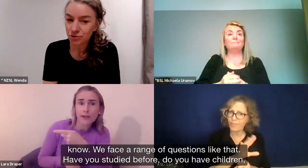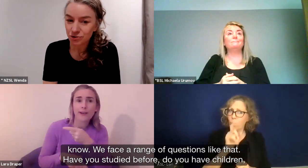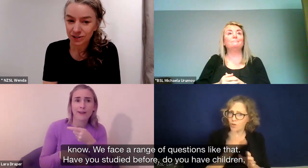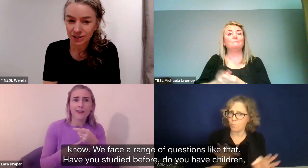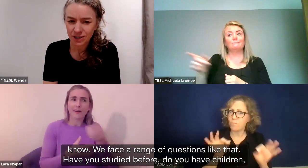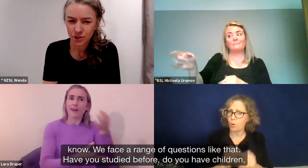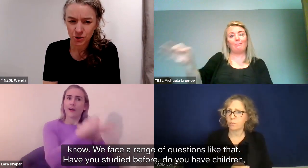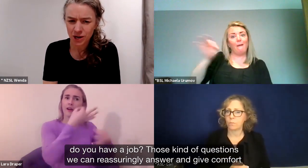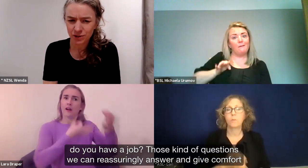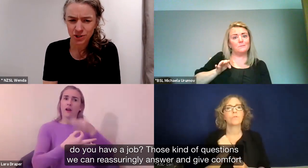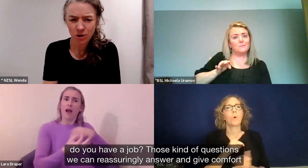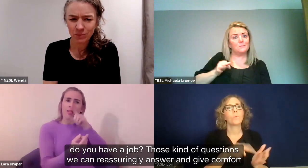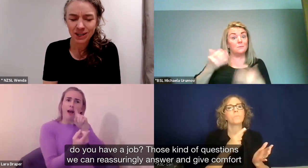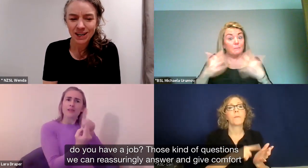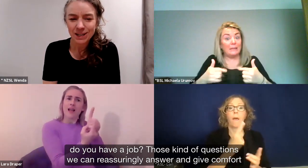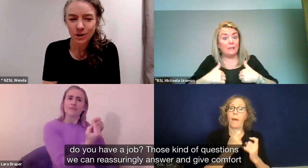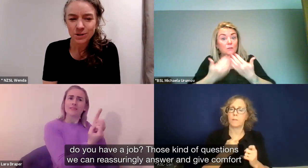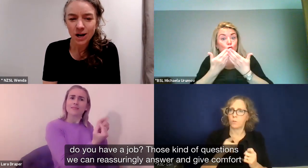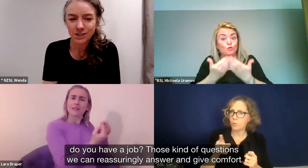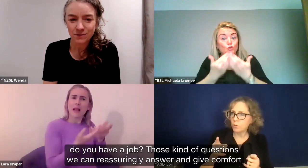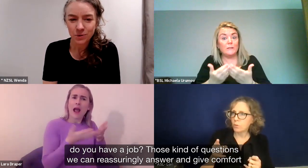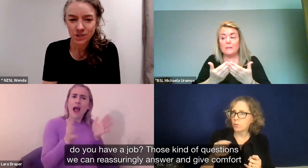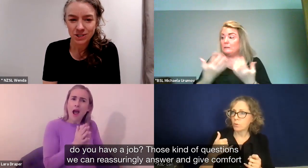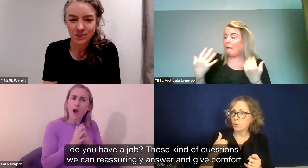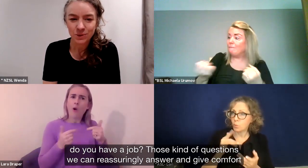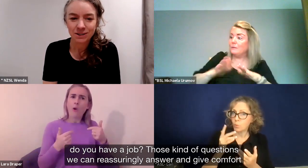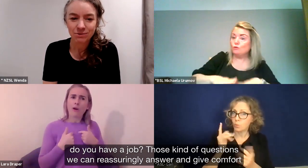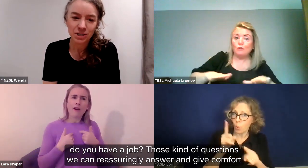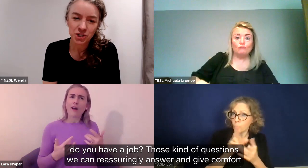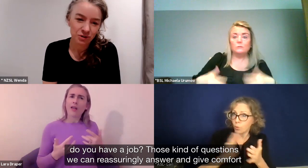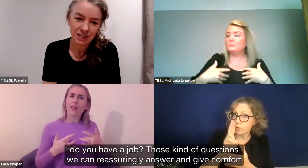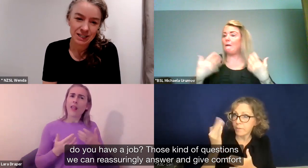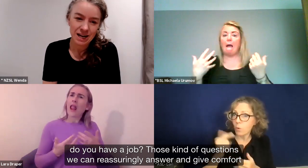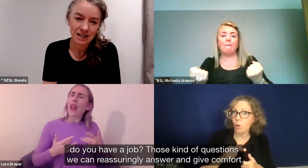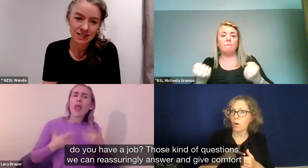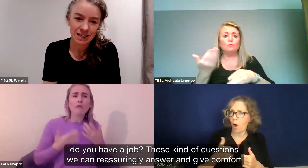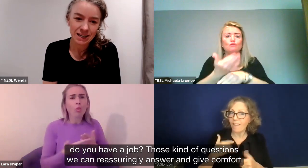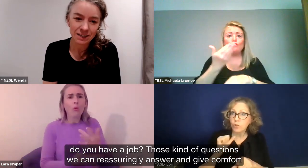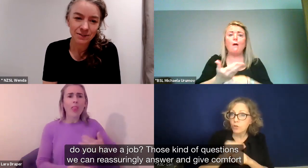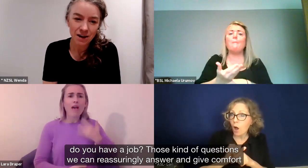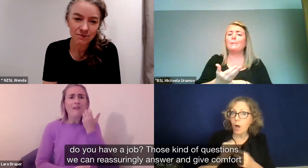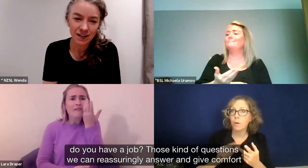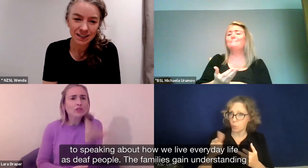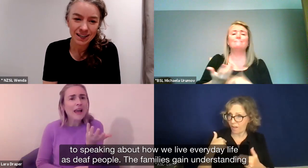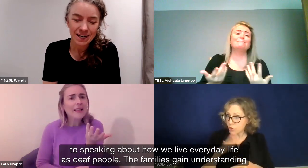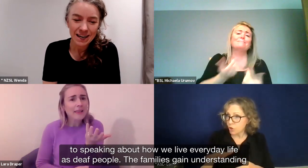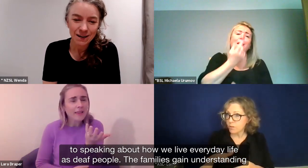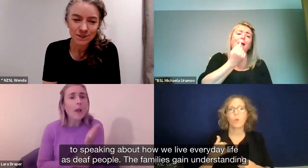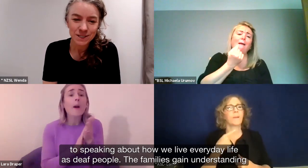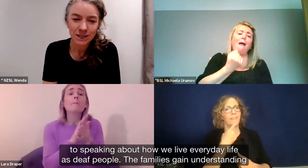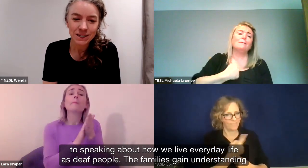have children? Do you have a job? Those kinds of questions we can reassuringly answer and give comfort